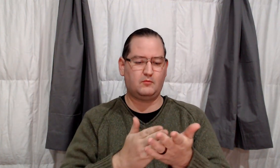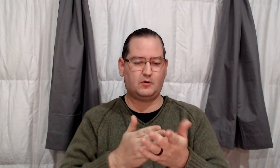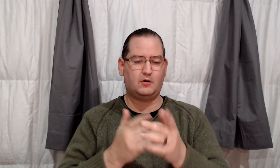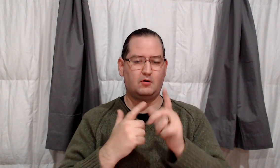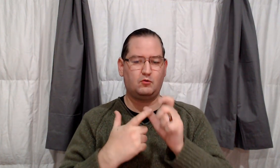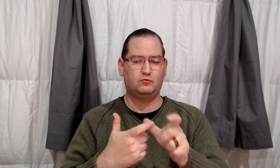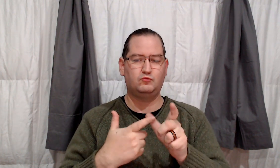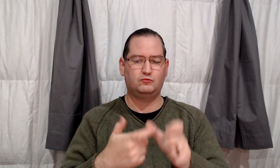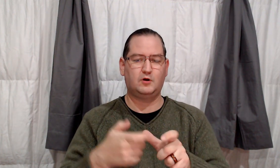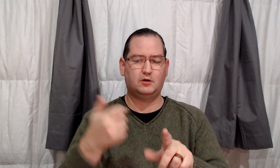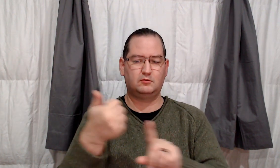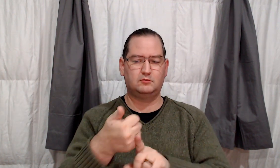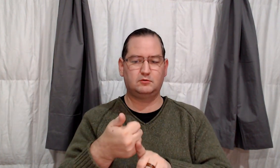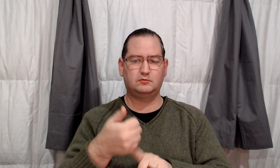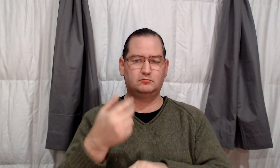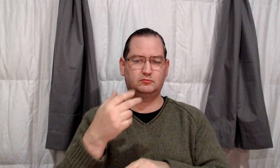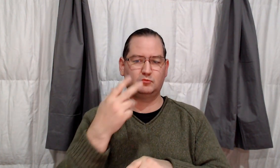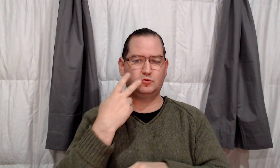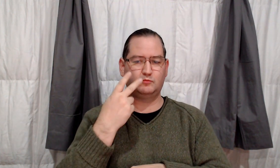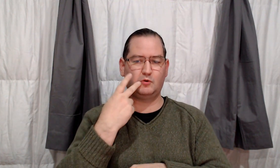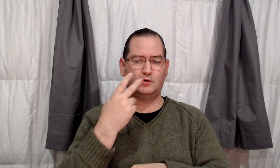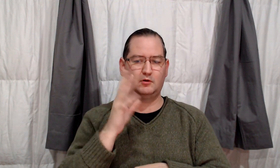that reminds you to have a cigarette.